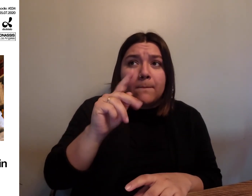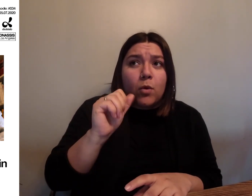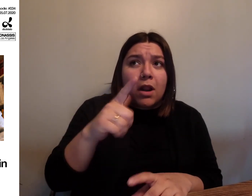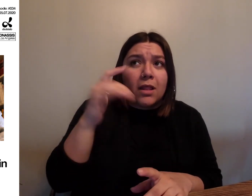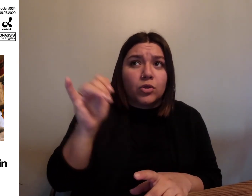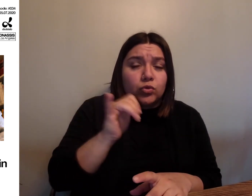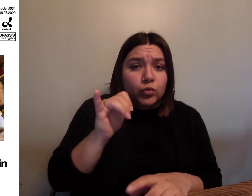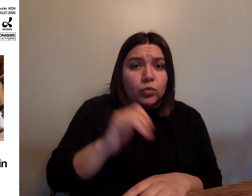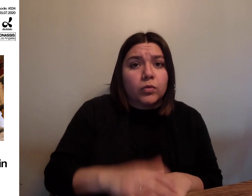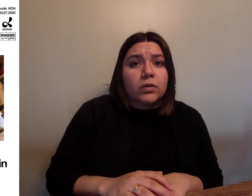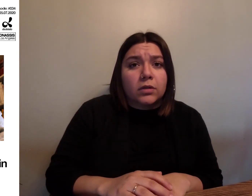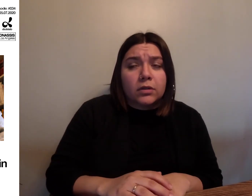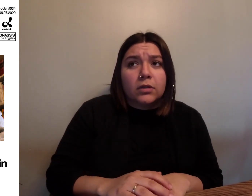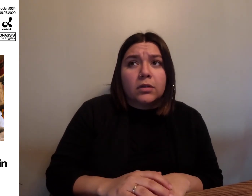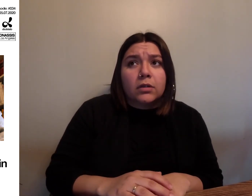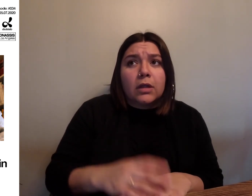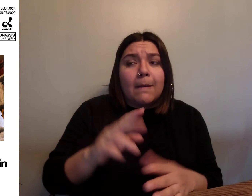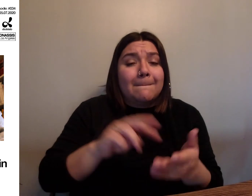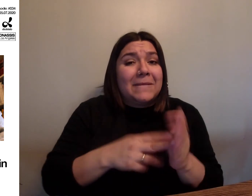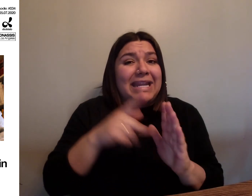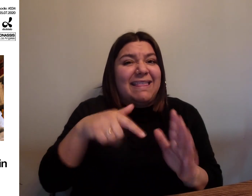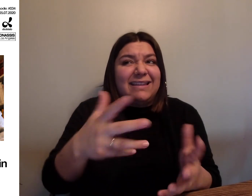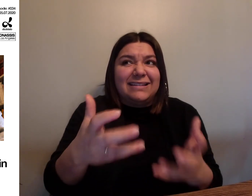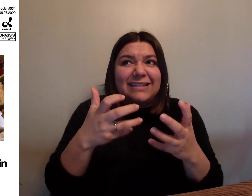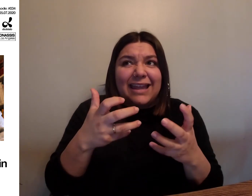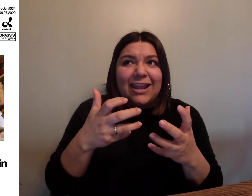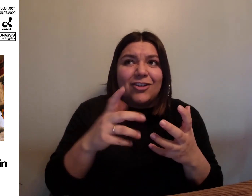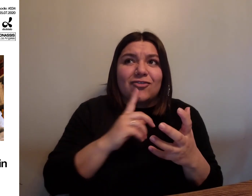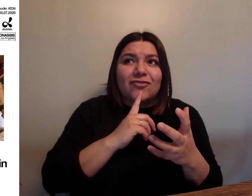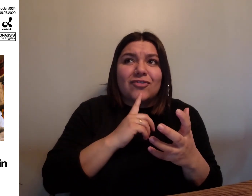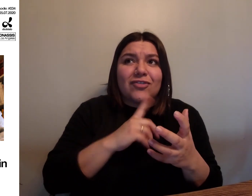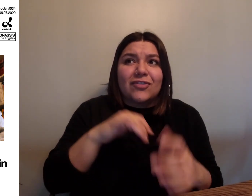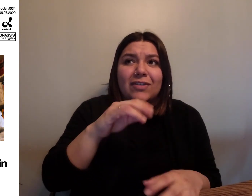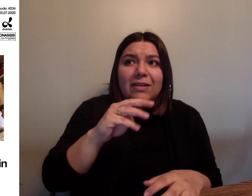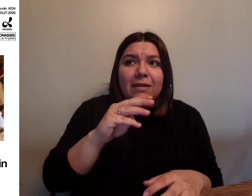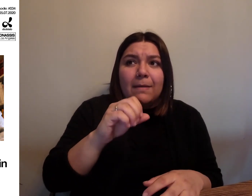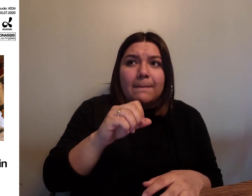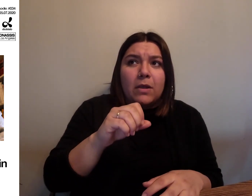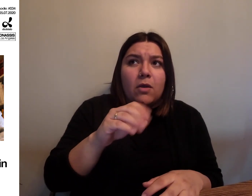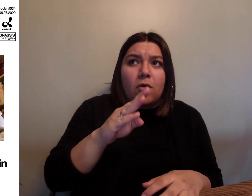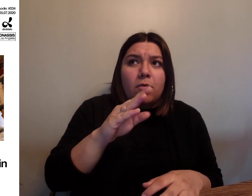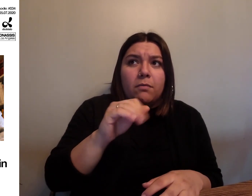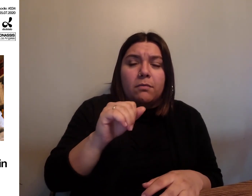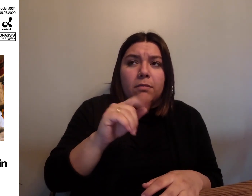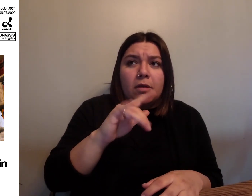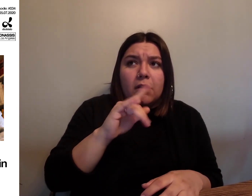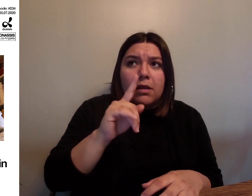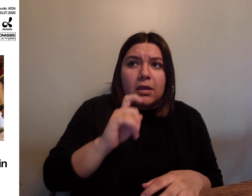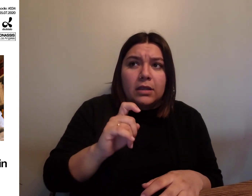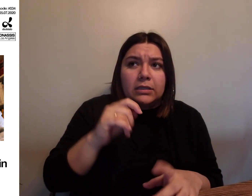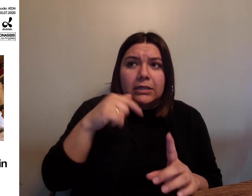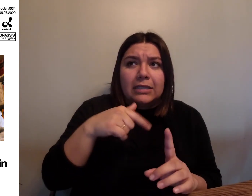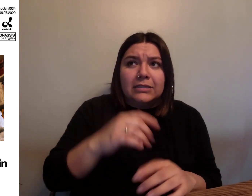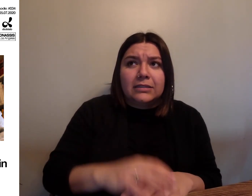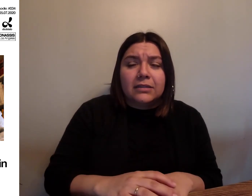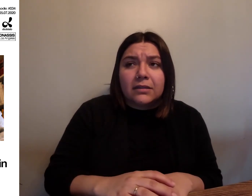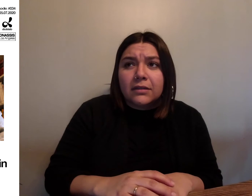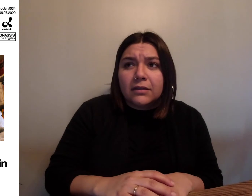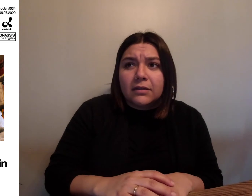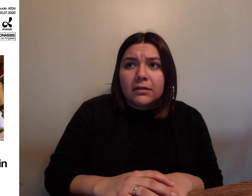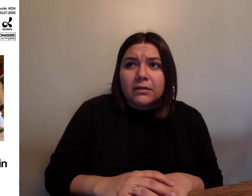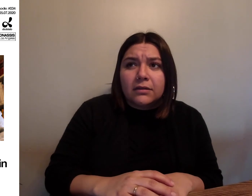too. And it is desire to immobilize the image of the bison is